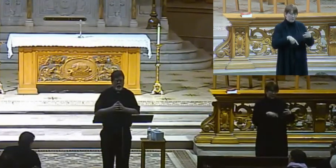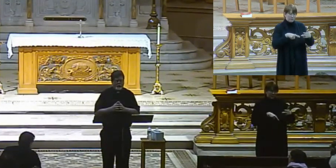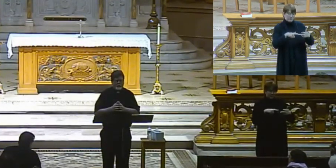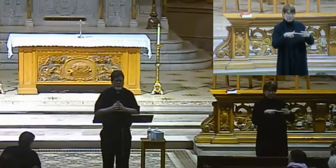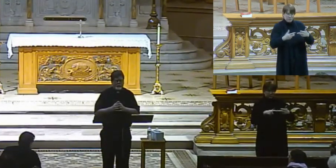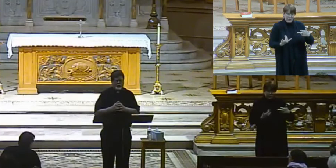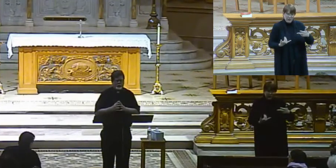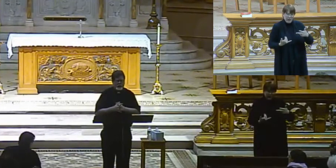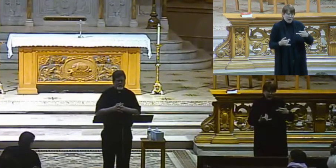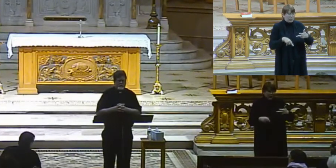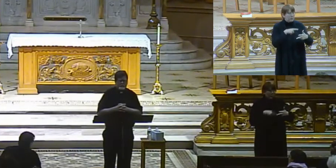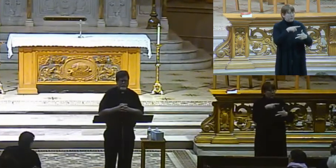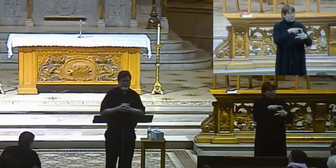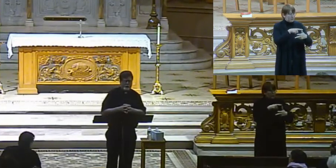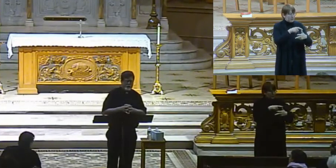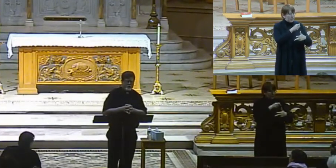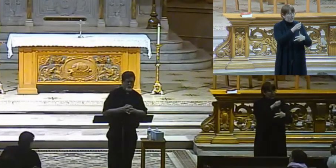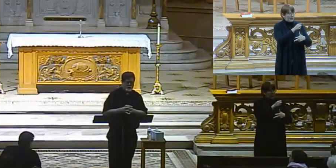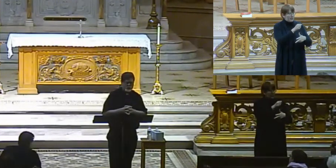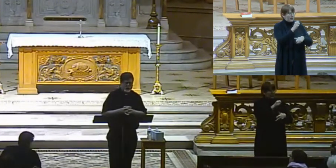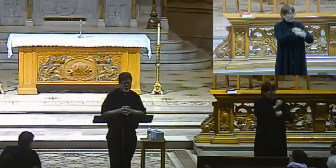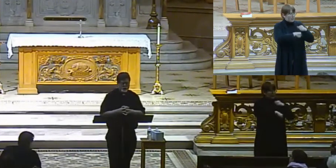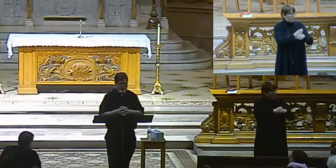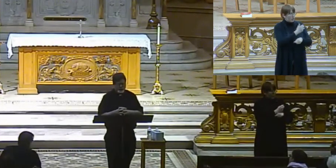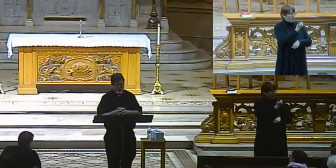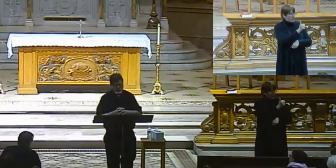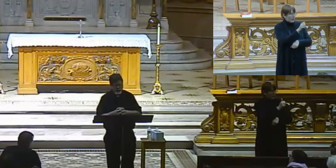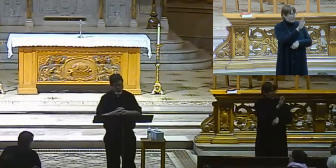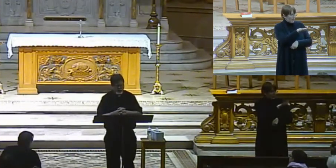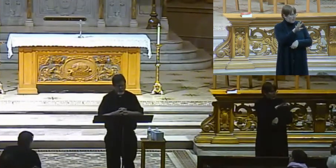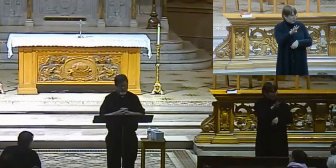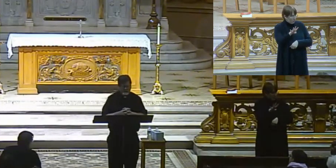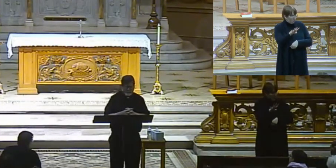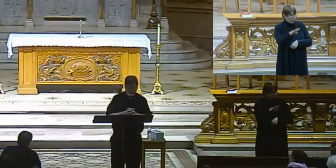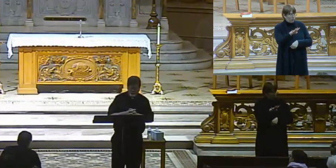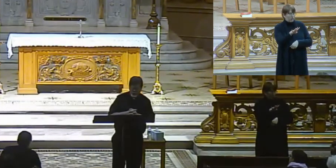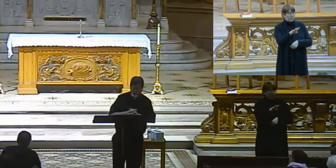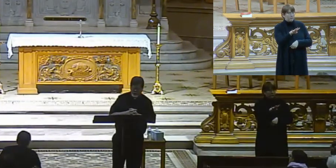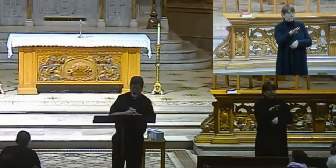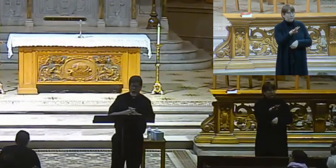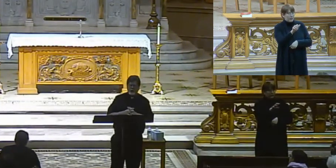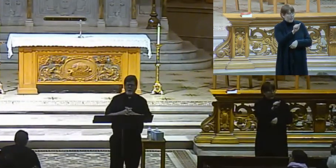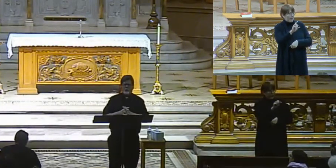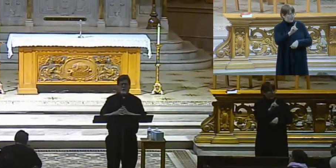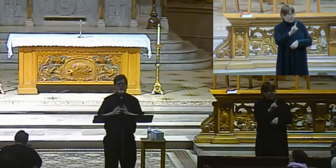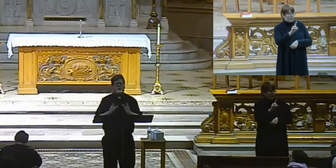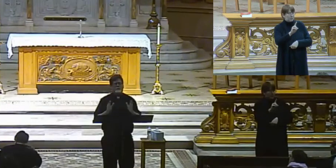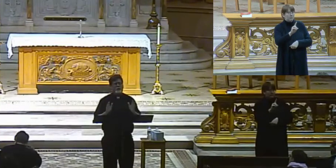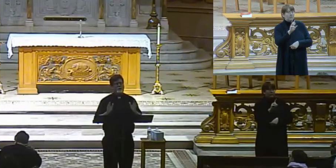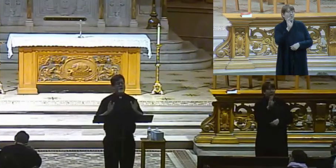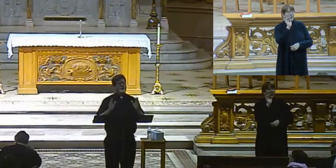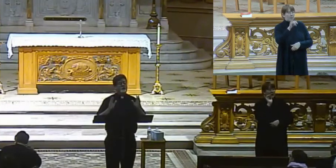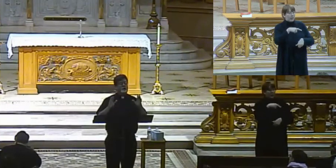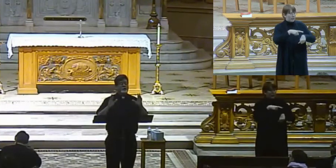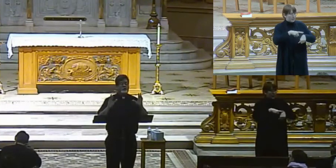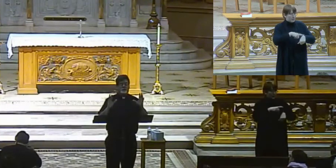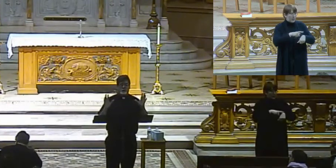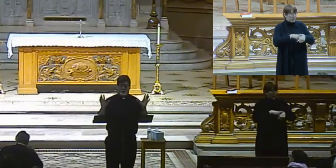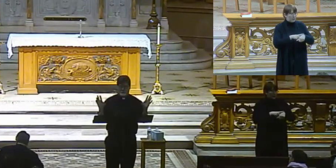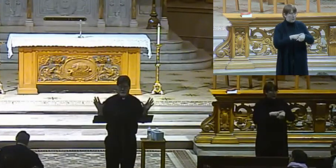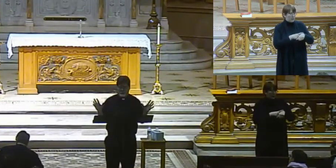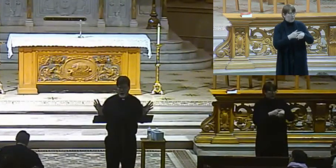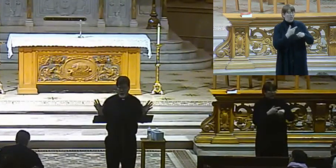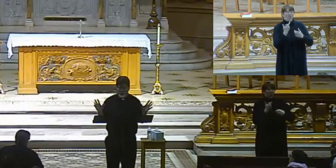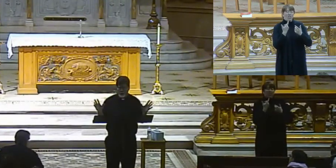but in 1054, I mentioned this last week, I think, 1054 A.D., there was what was known as the Great